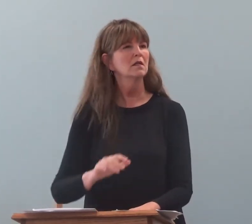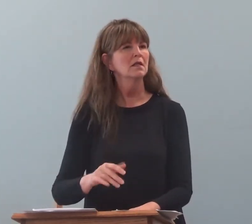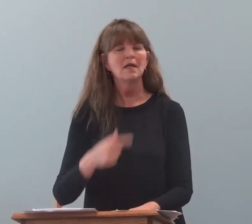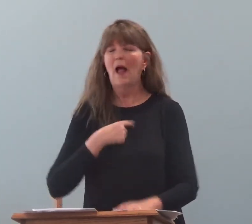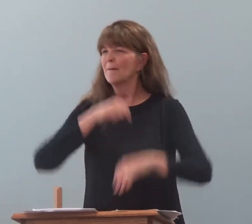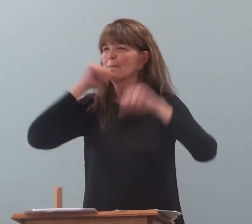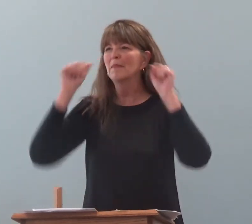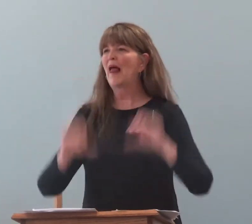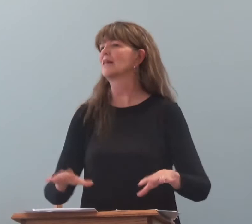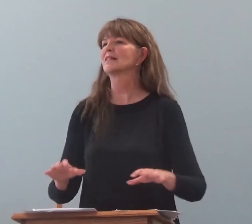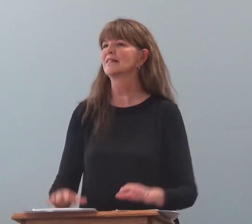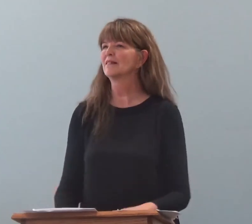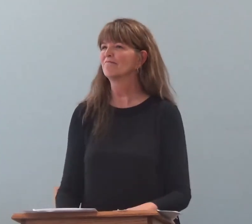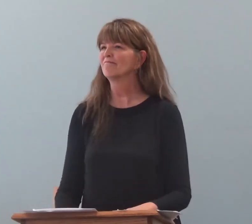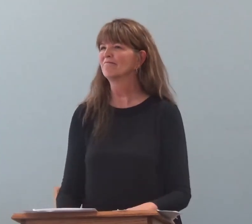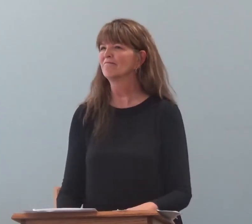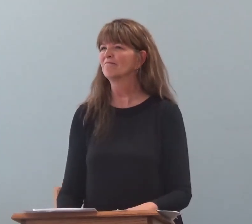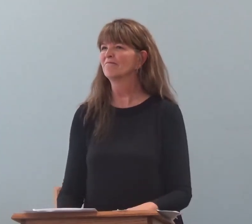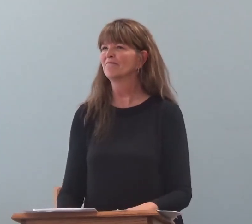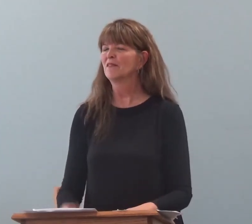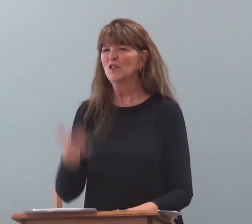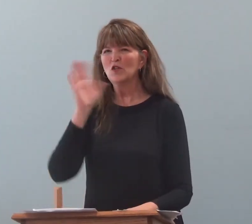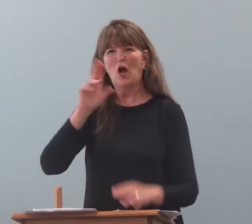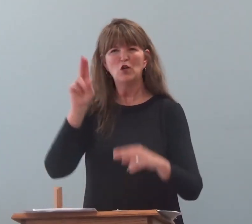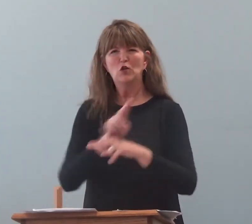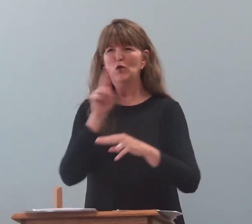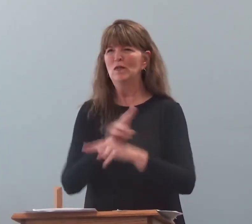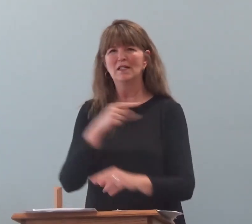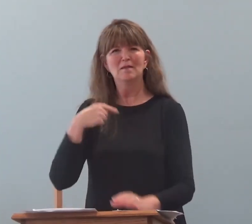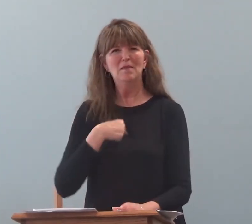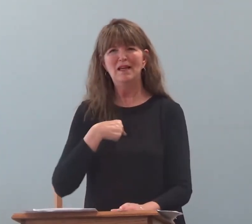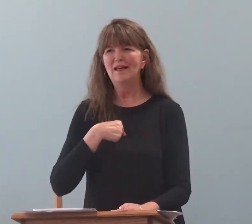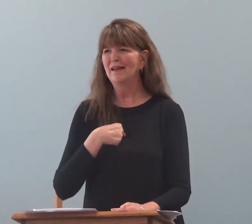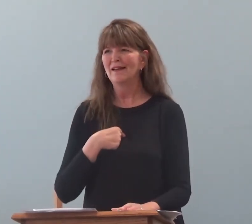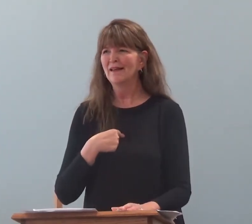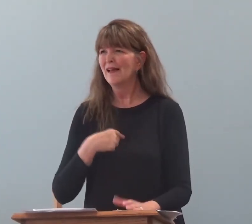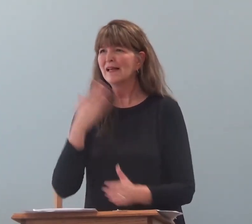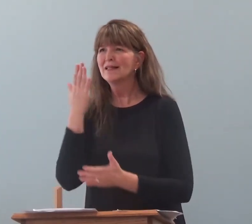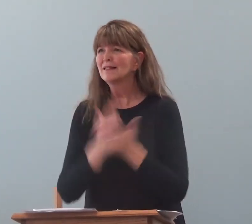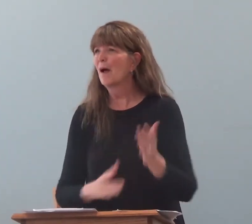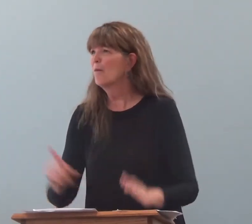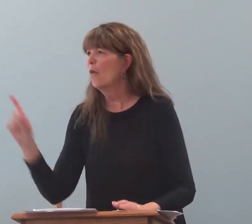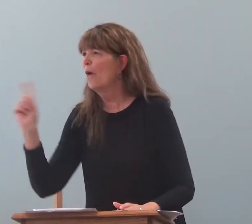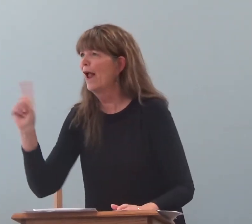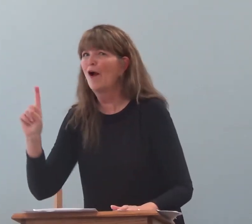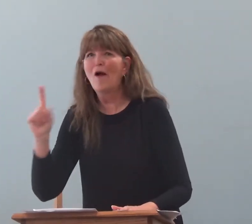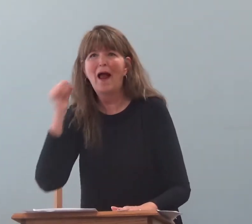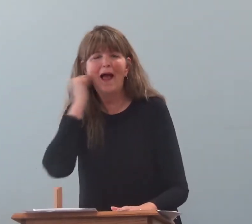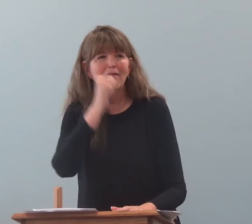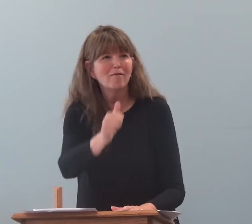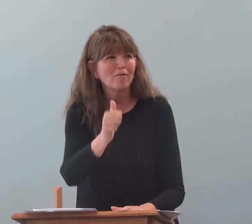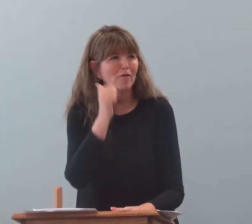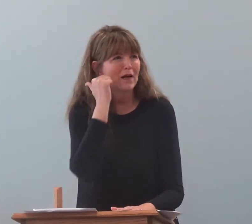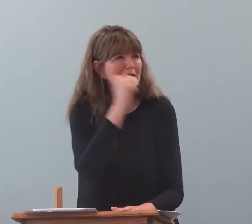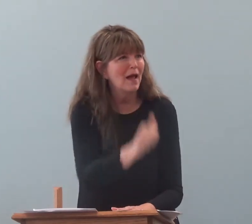You need to be thinking, I am smart, I am blessed. God is using me and will